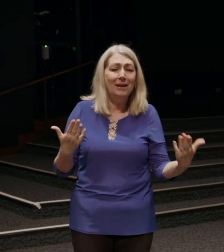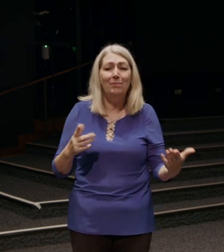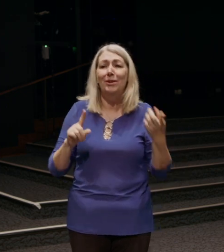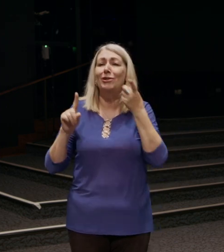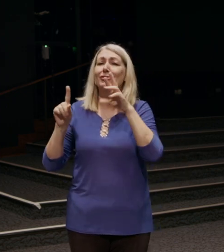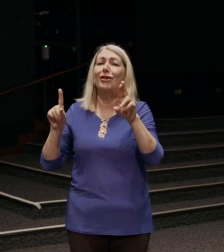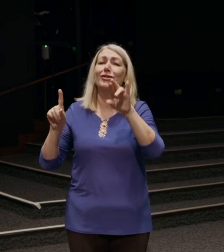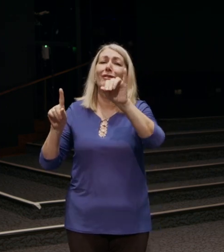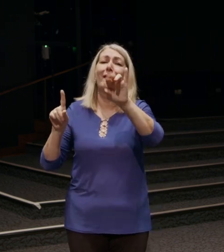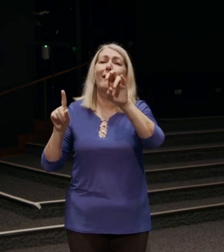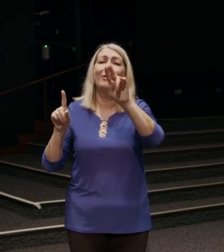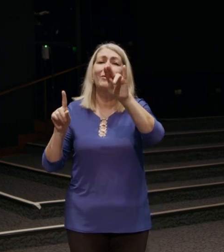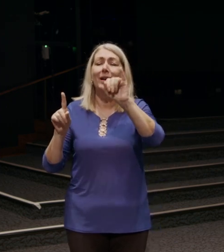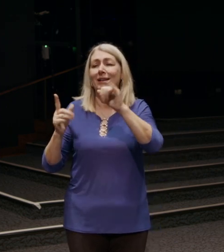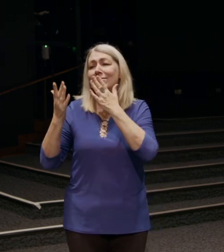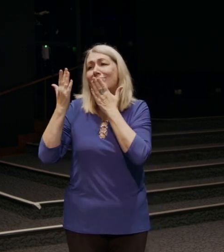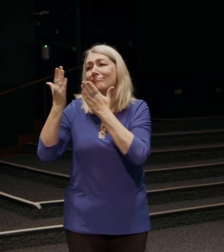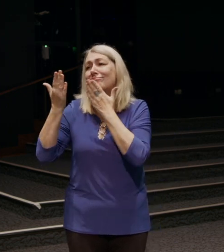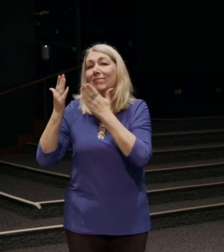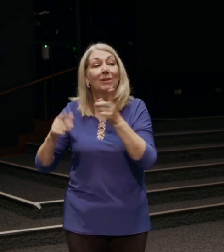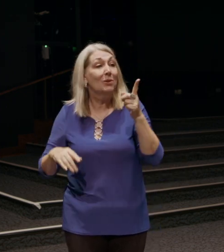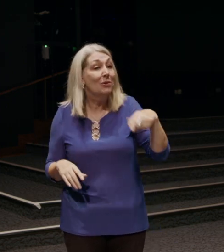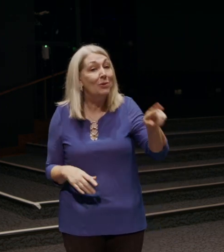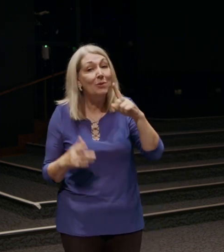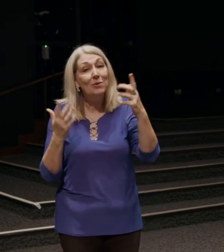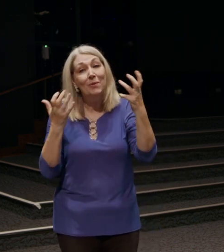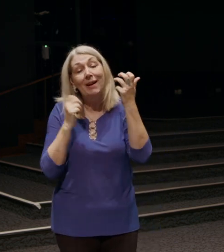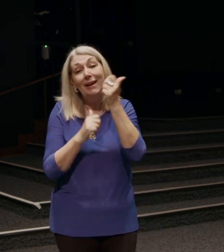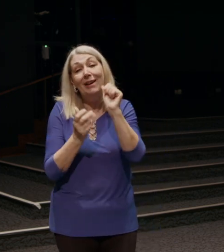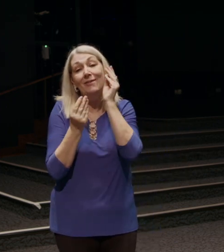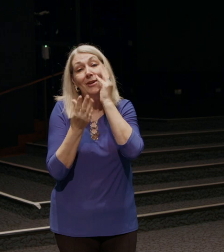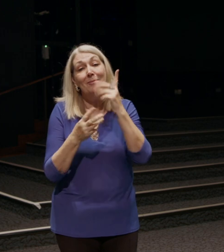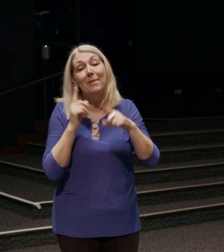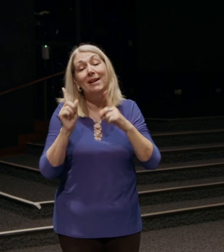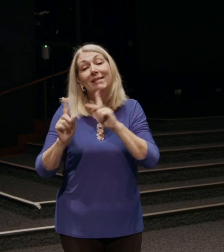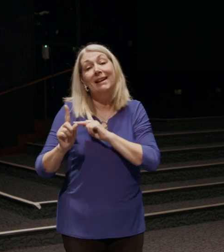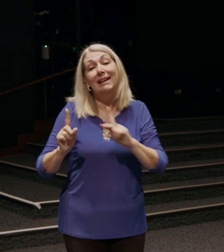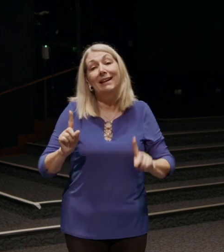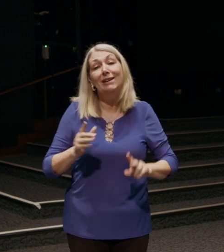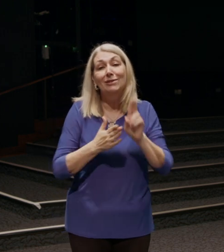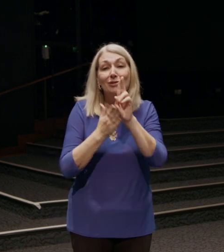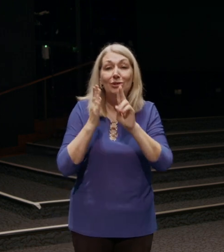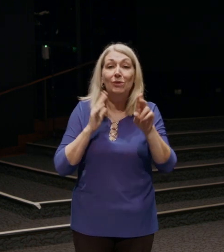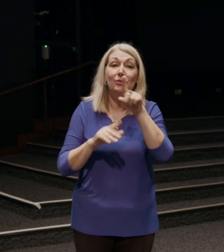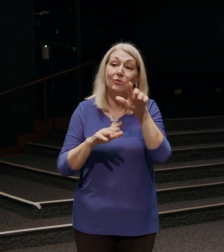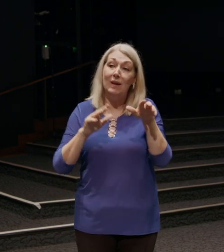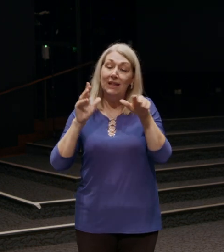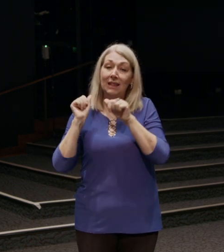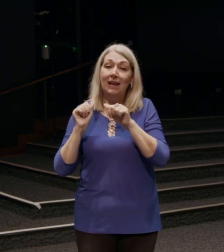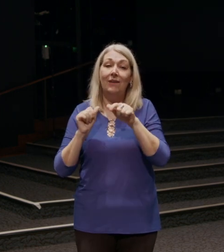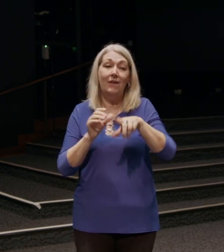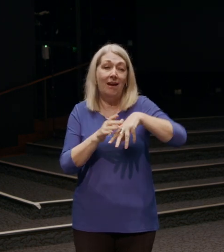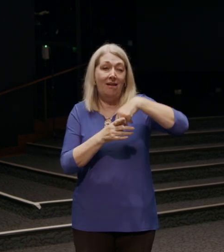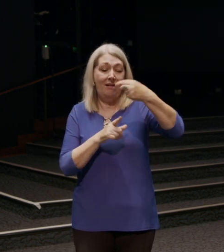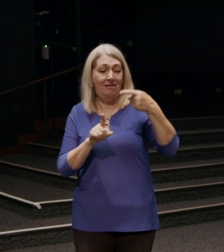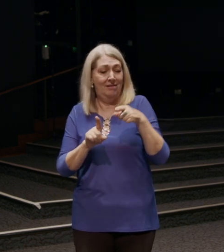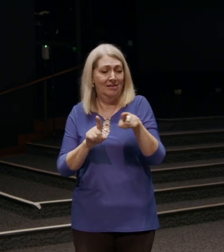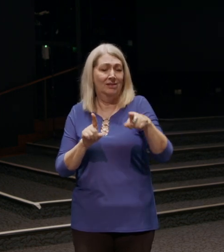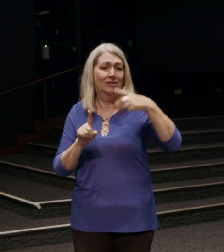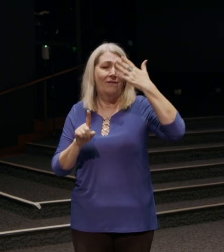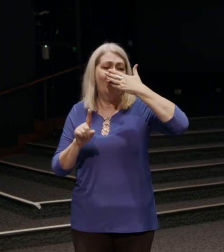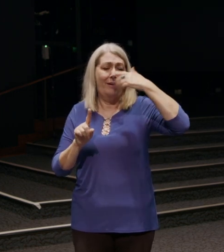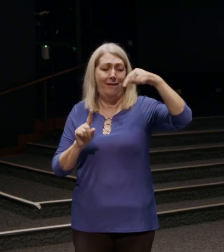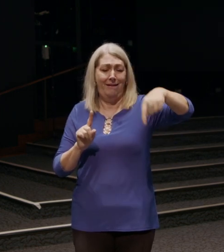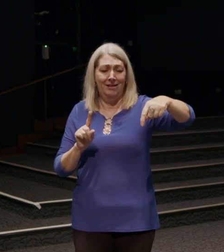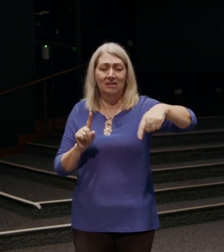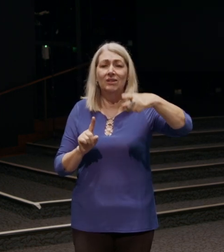Irene? If you want any information at all about the Kings, when you walk out these doors right before you leave the main entrance, you can go